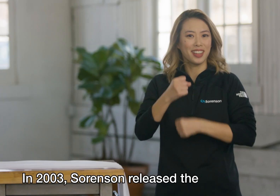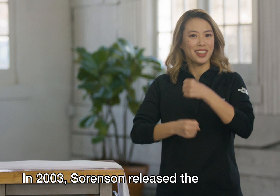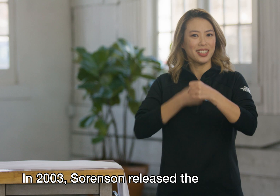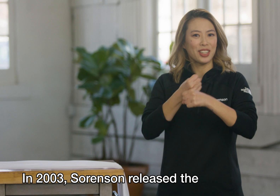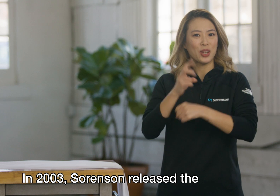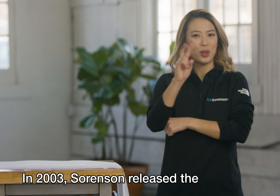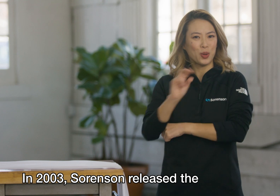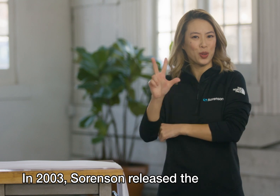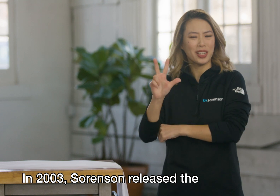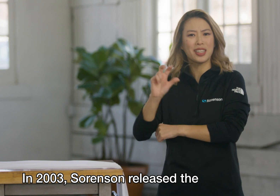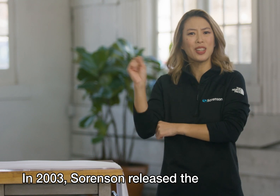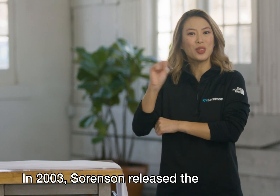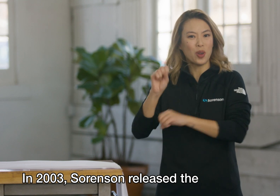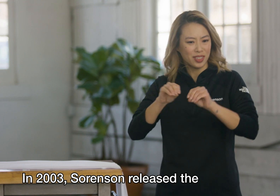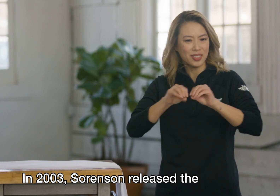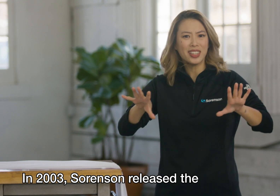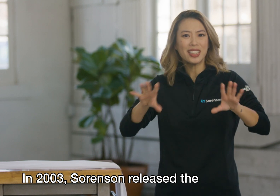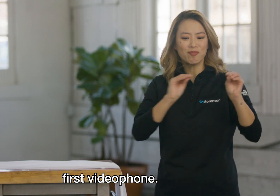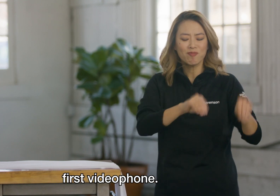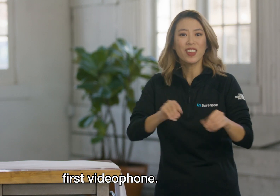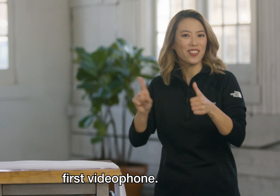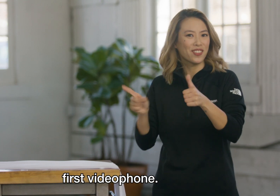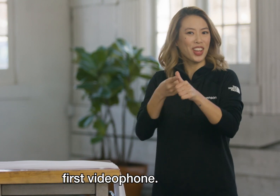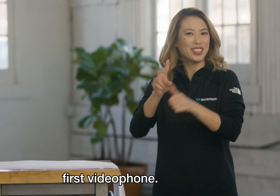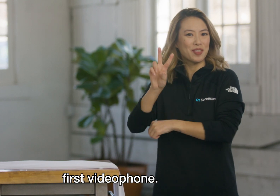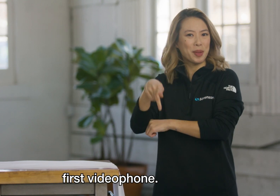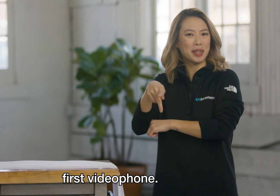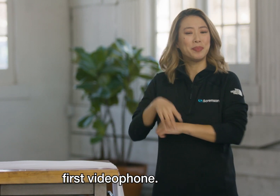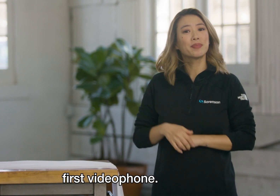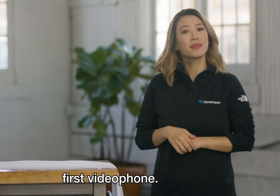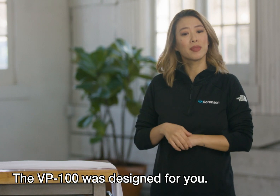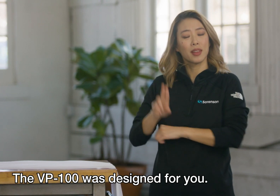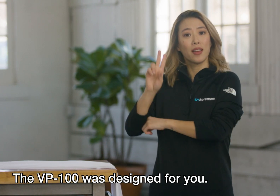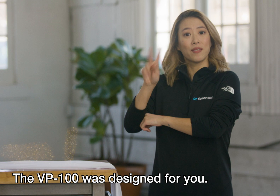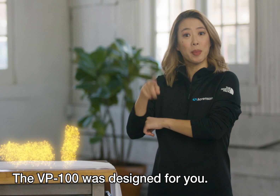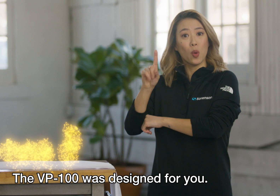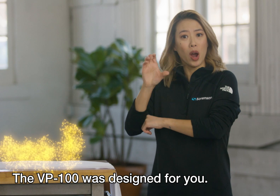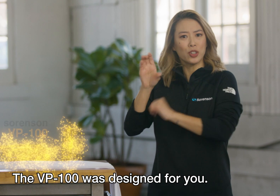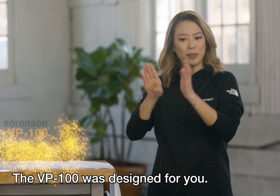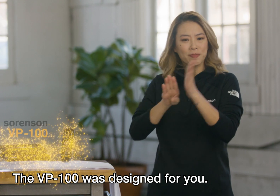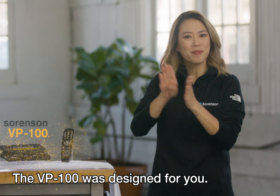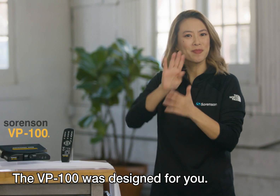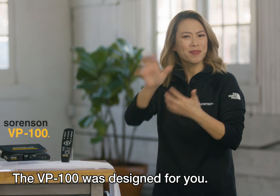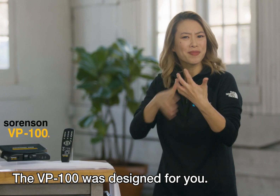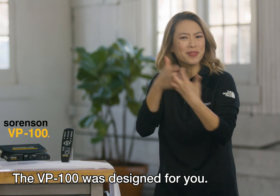In 2003, Sorenson released the first video phone. The VP100 was designed for you.